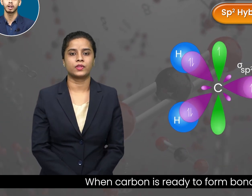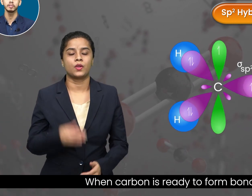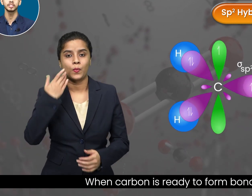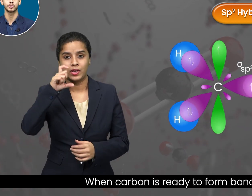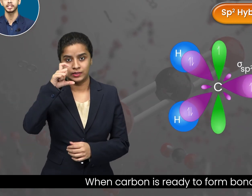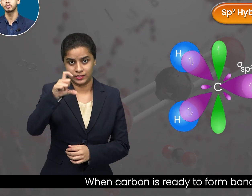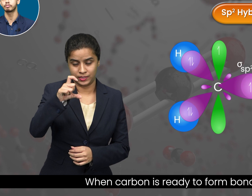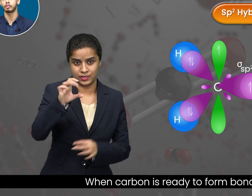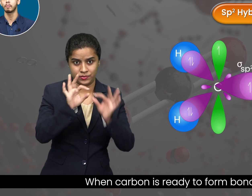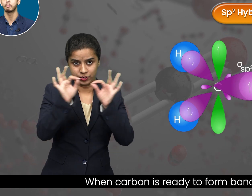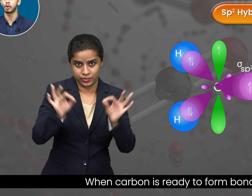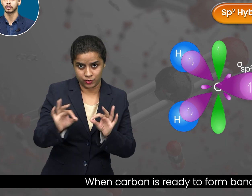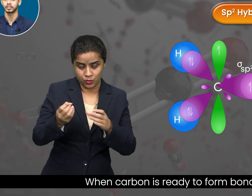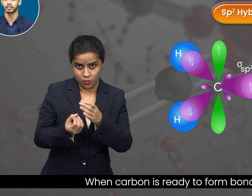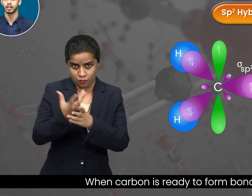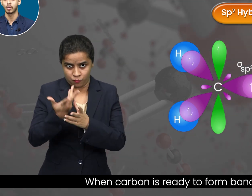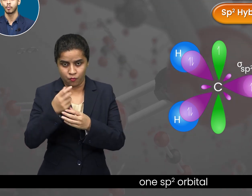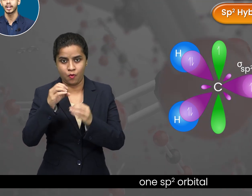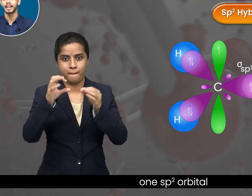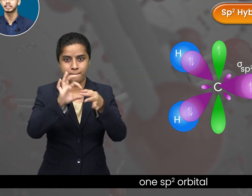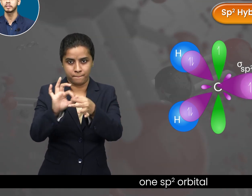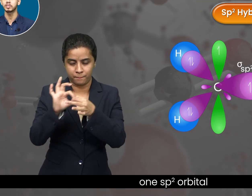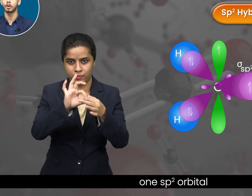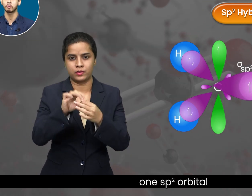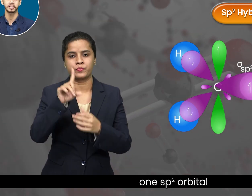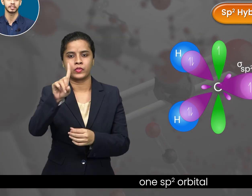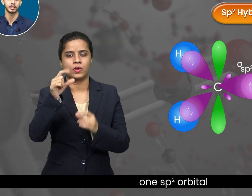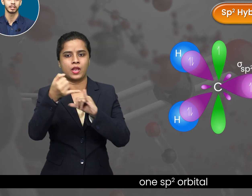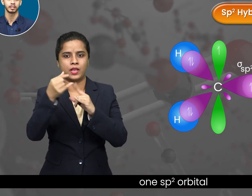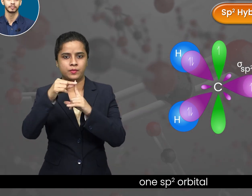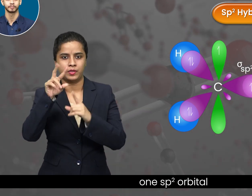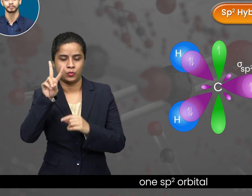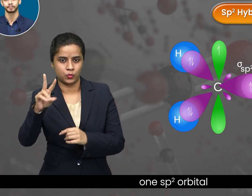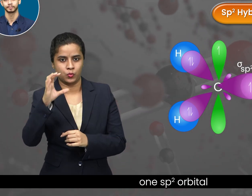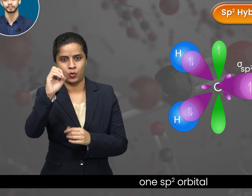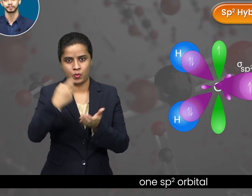When carbon is ready to form bonds, one sp2 orbital